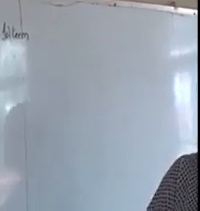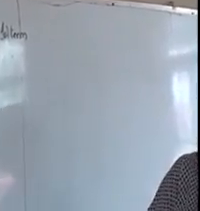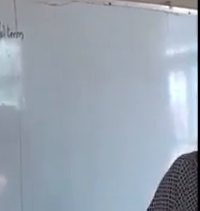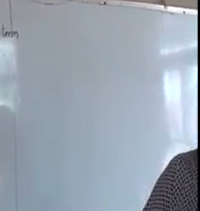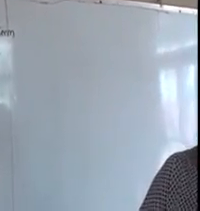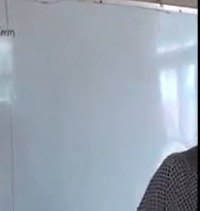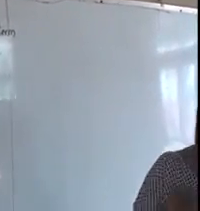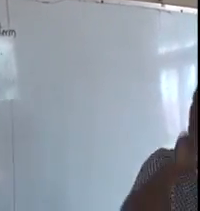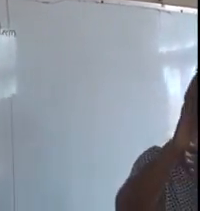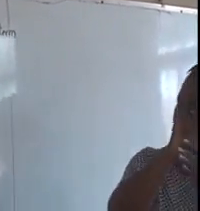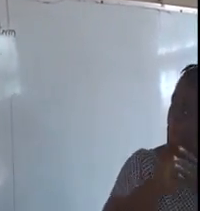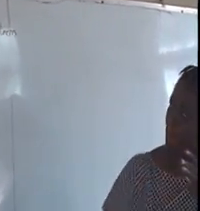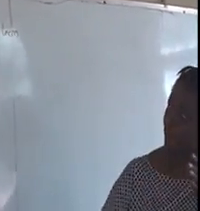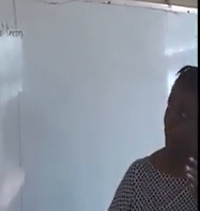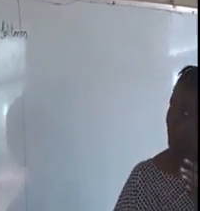minus